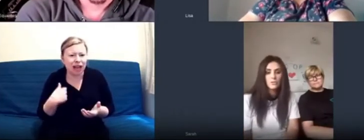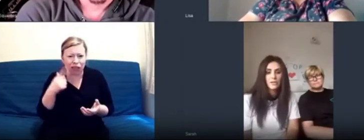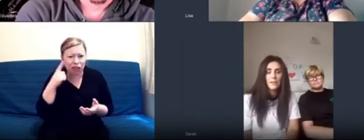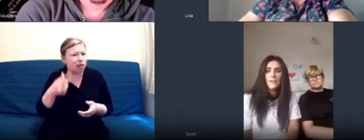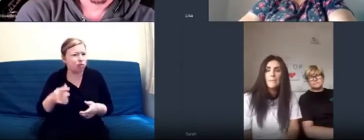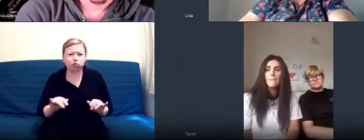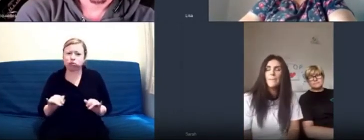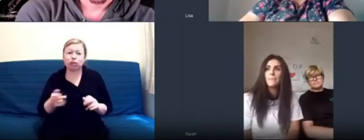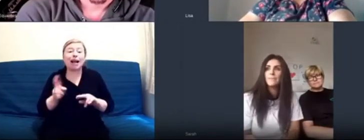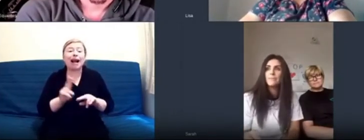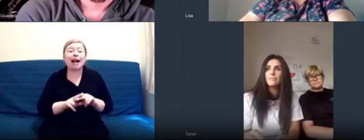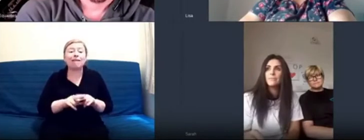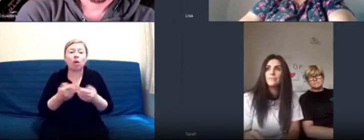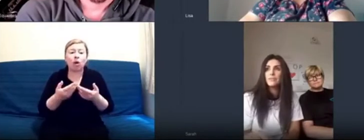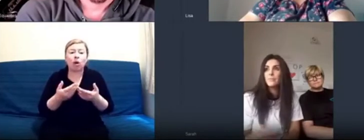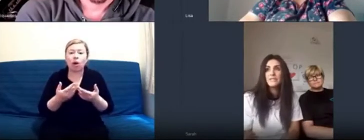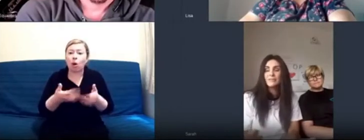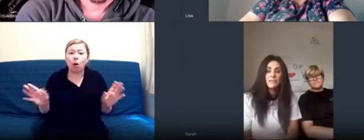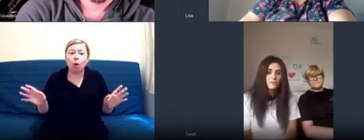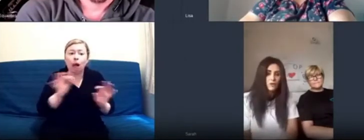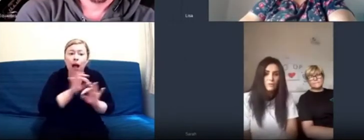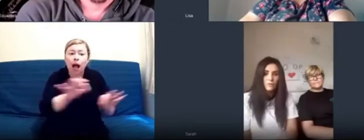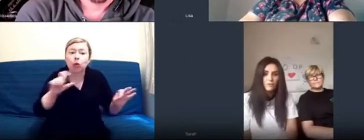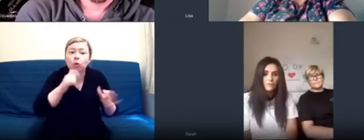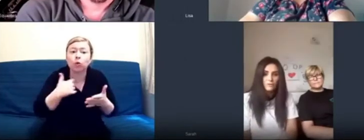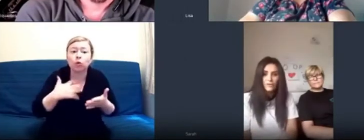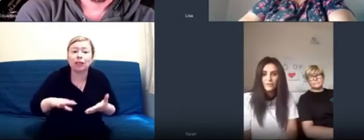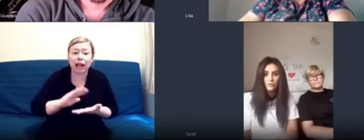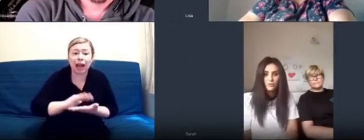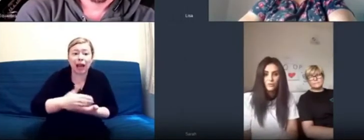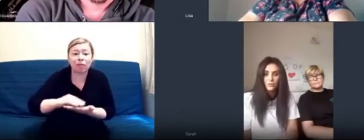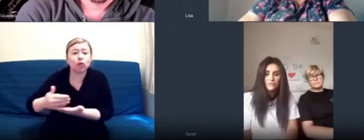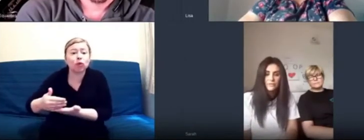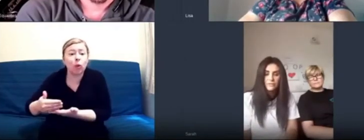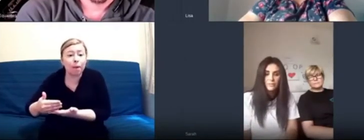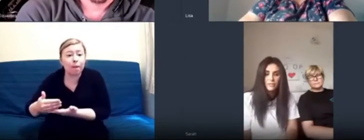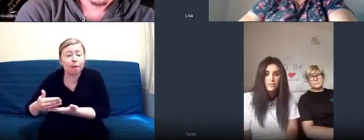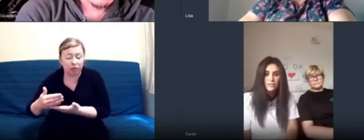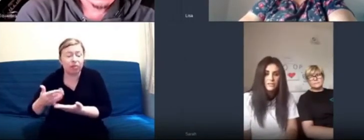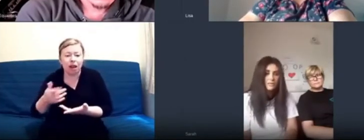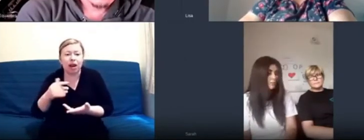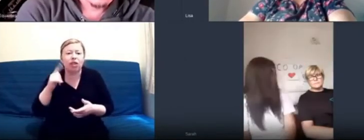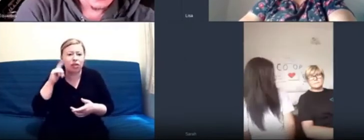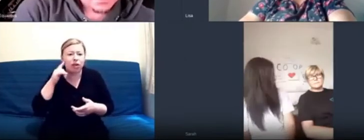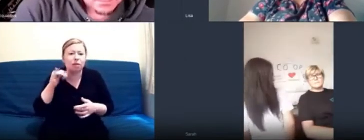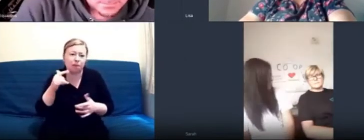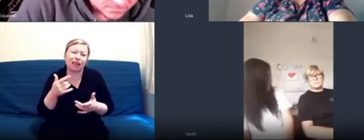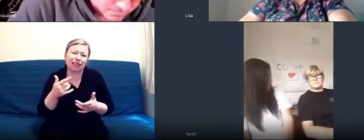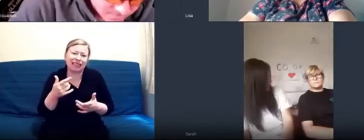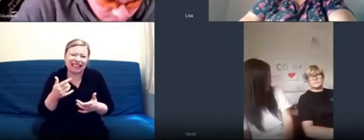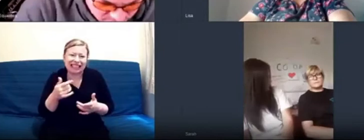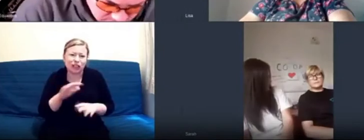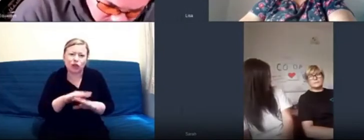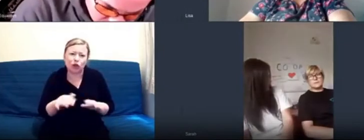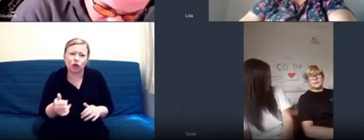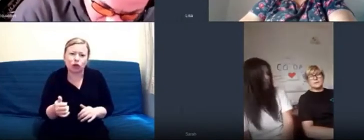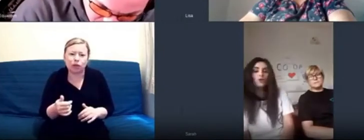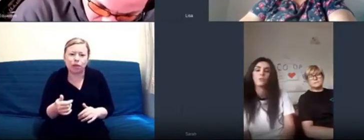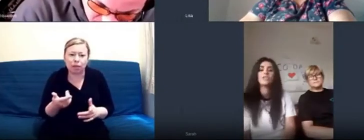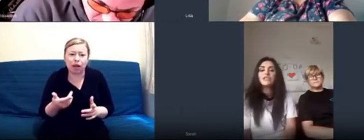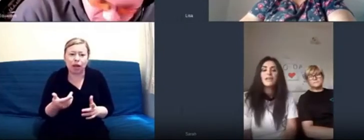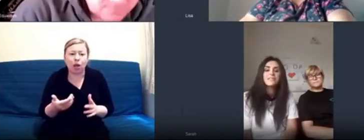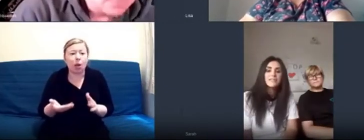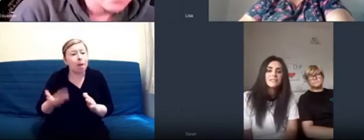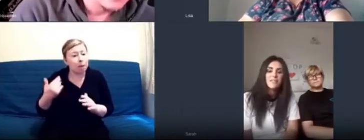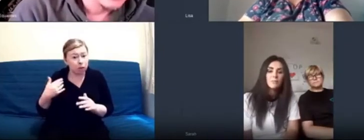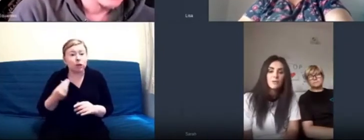would have abused it. But there's been times I've called people out that I've known have abused our system and have maybe taken liberties, and I've